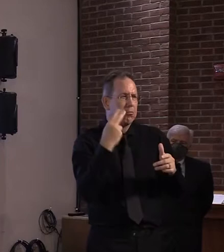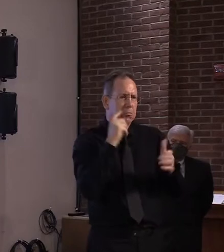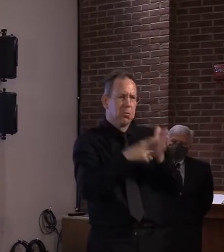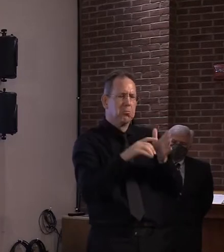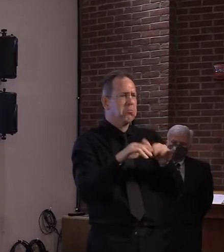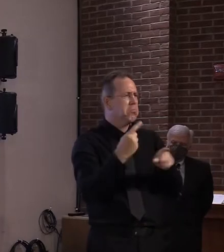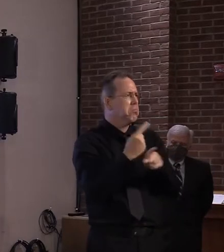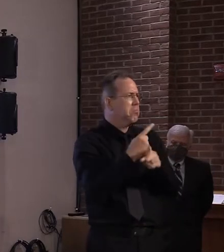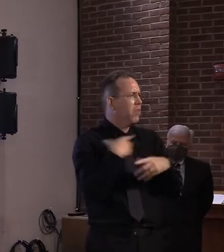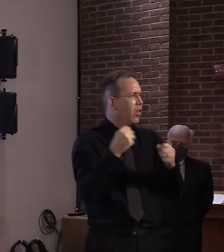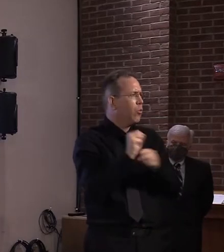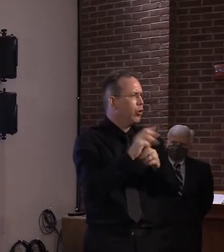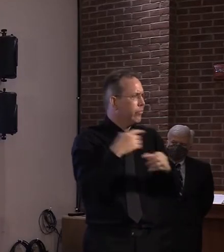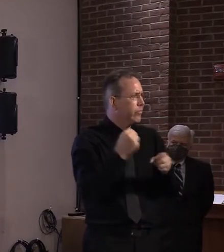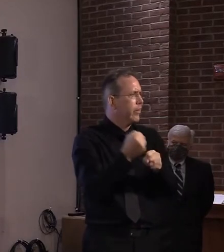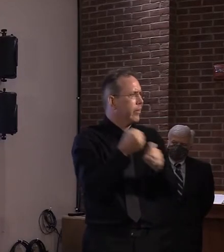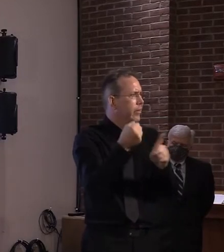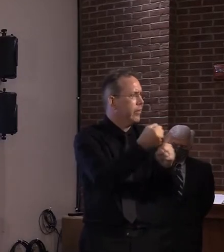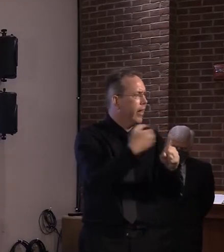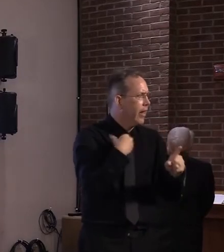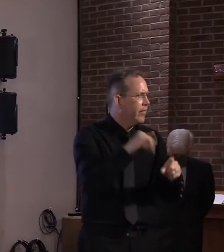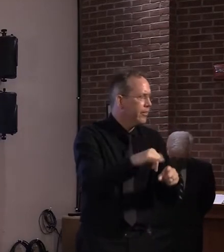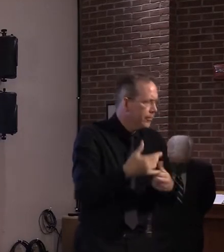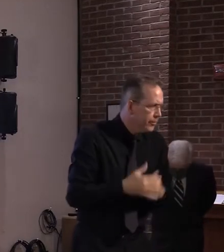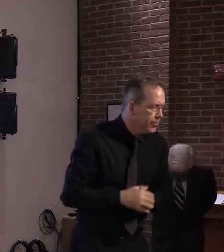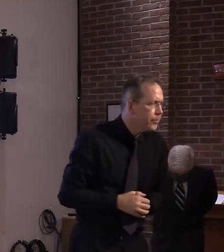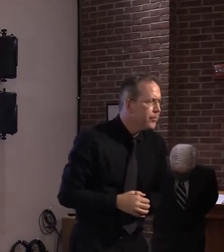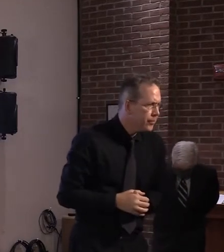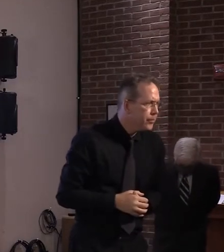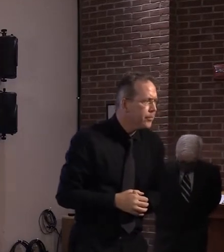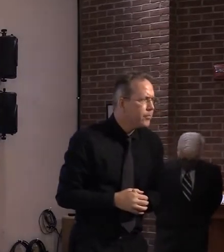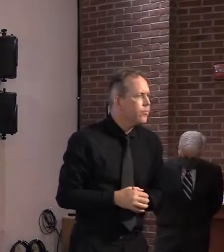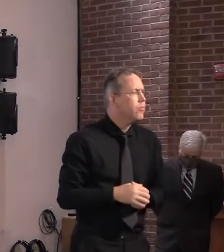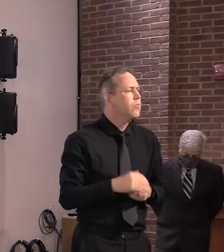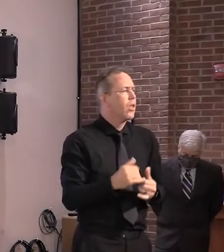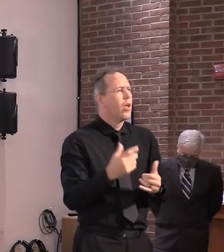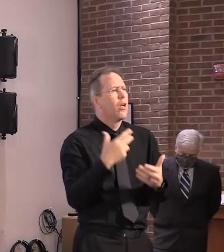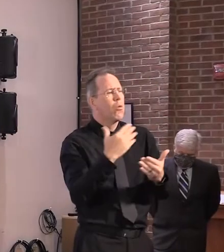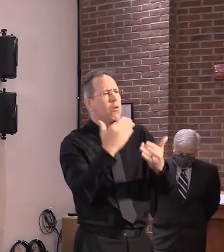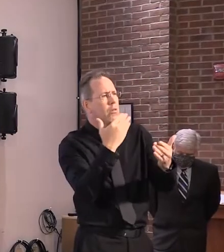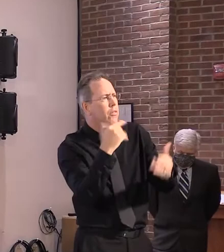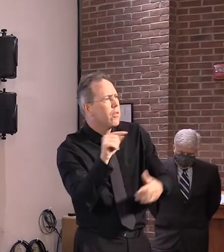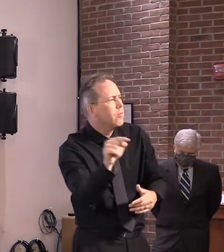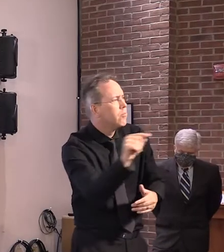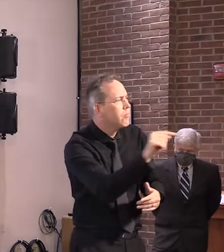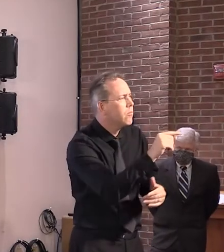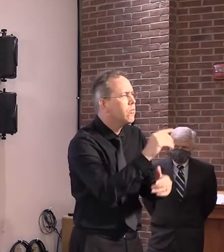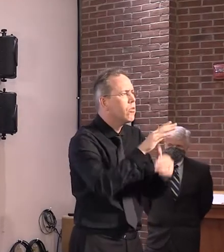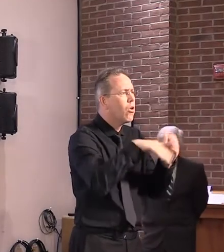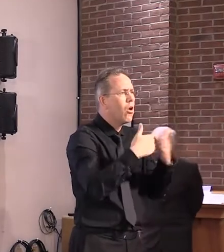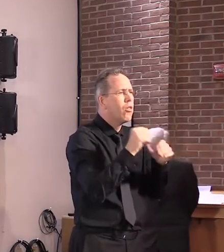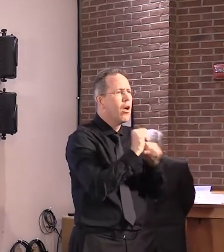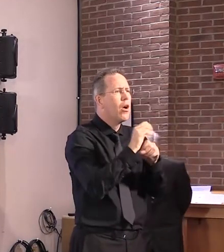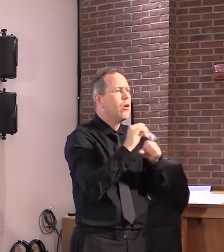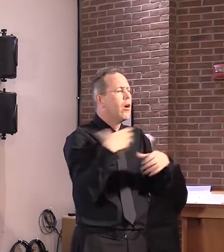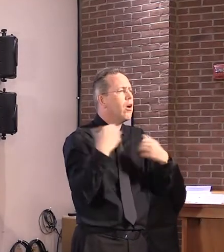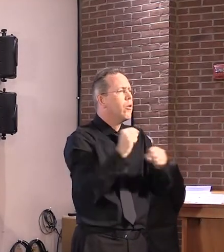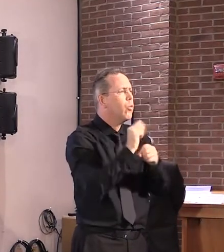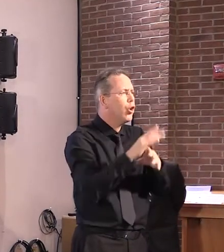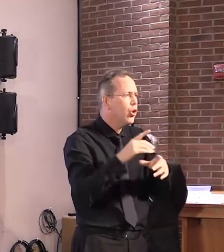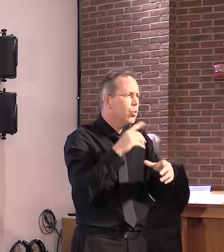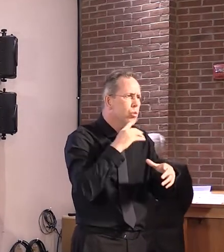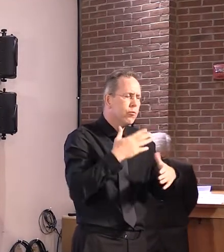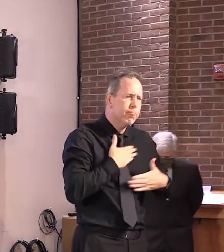So I'd like to end with recognizing the entire healthcare workforce who on a daily basis try to deliver the highest